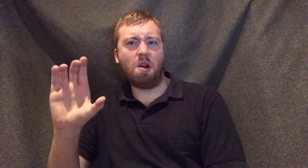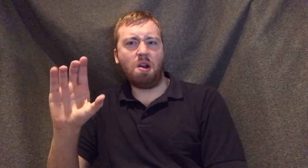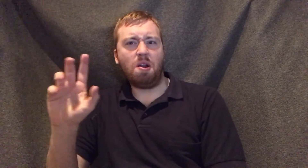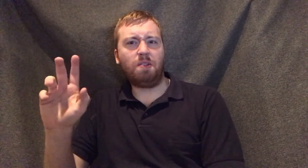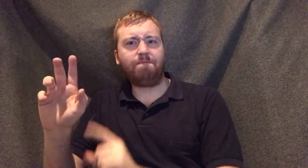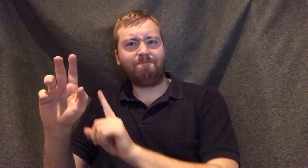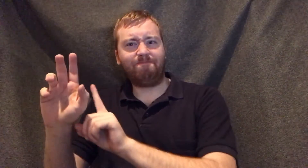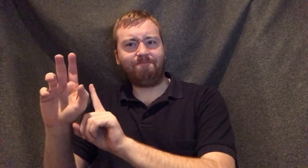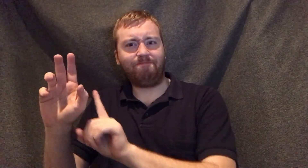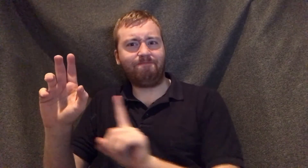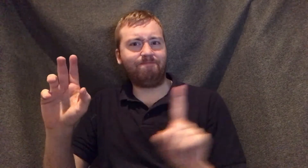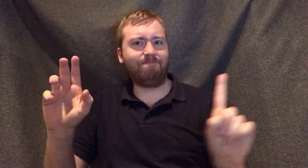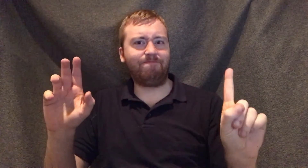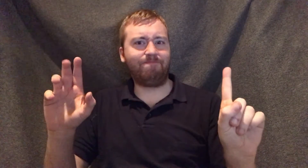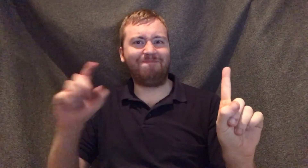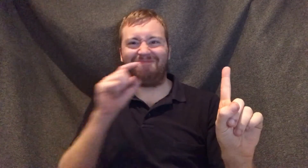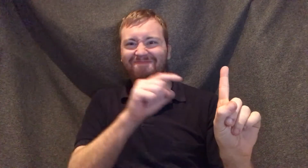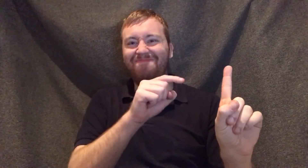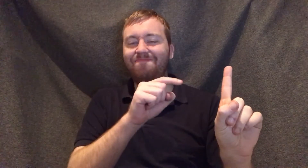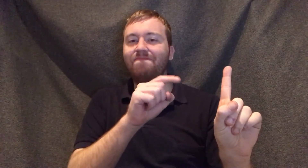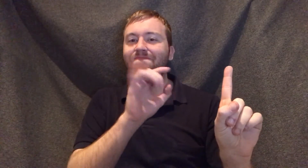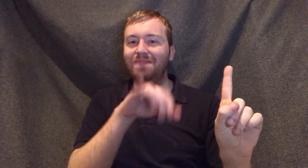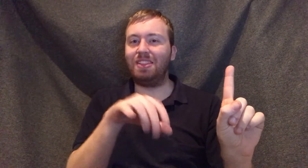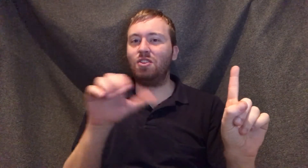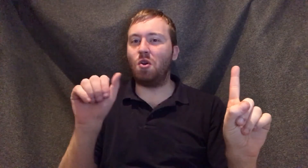They are our colleagues, friends, classmates and neighbours.